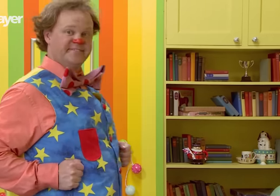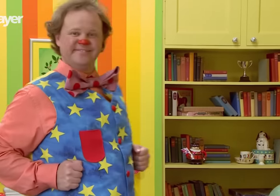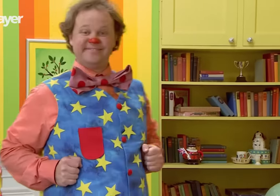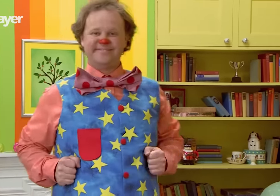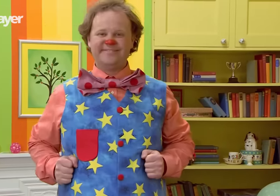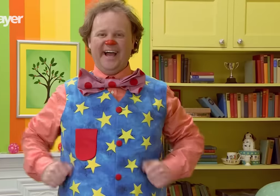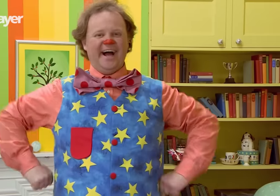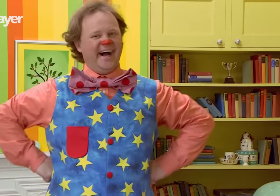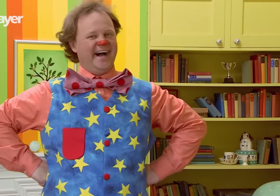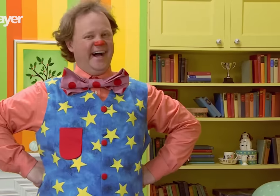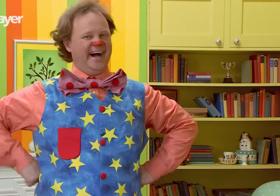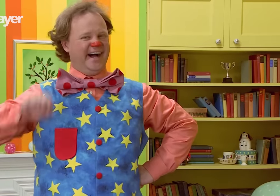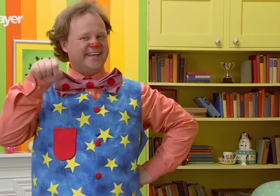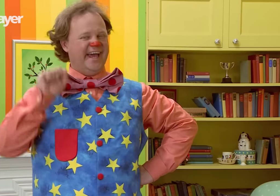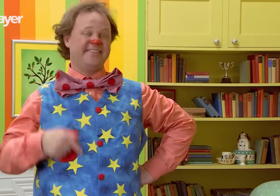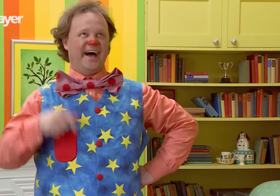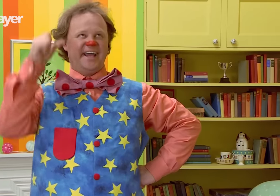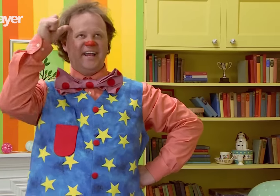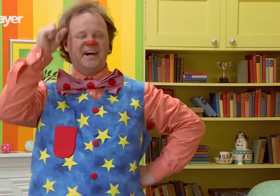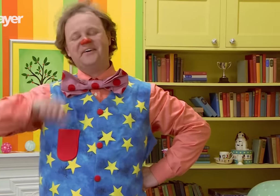Mr. Tumble. Aha! Yes, I know.